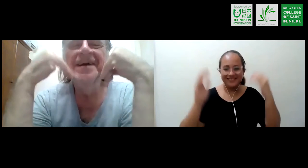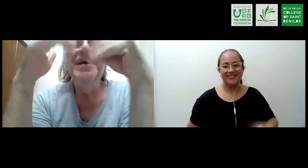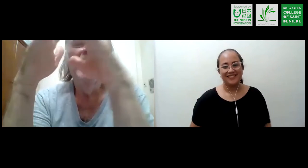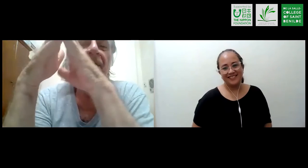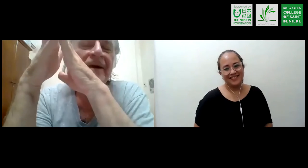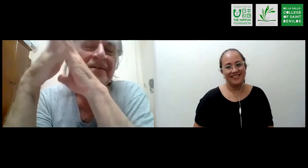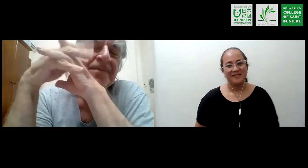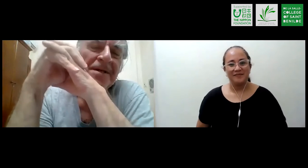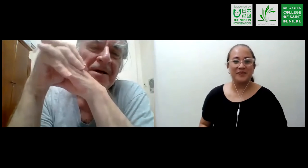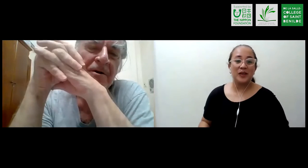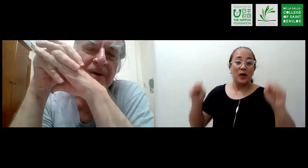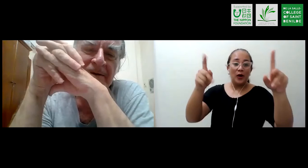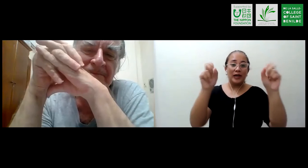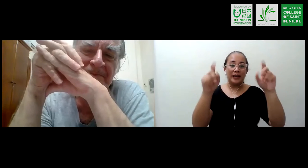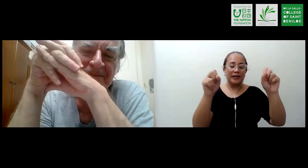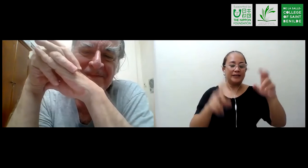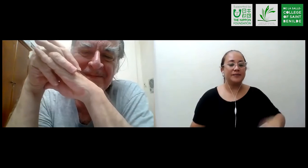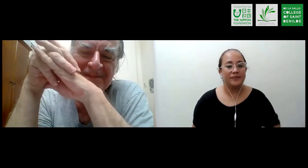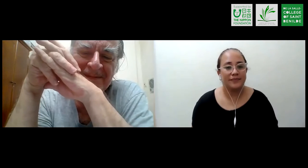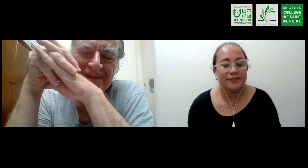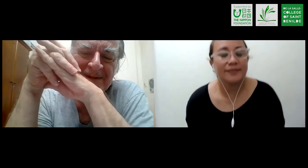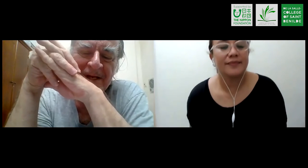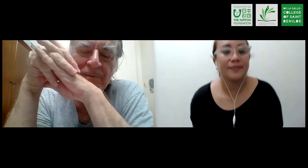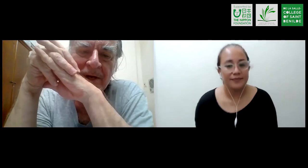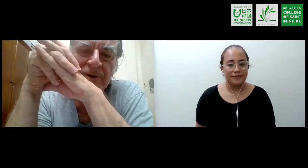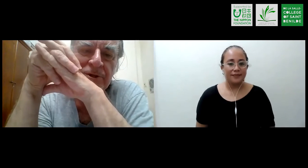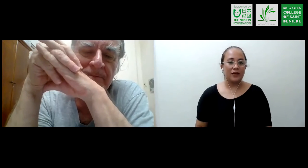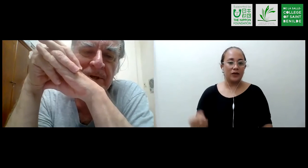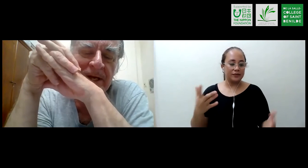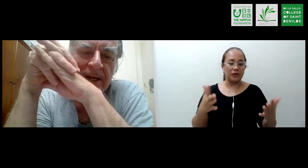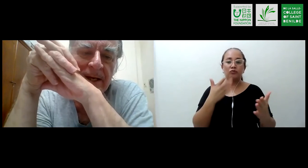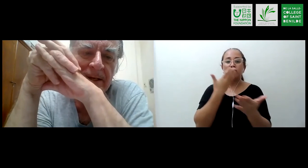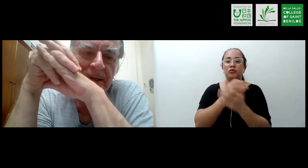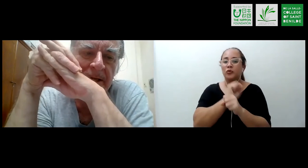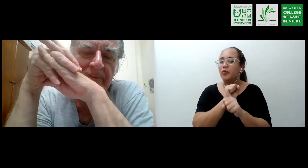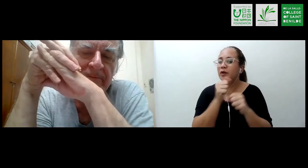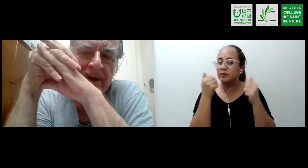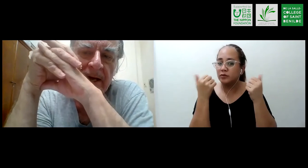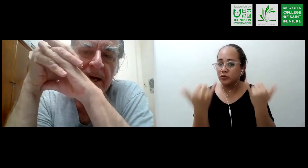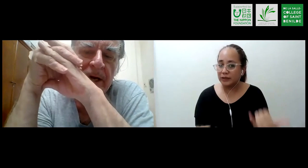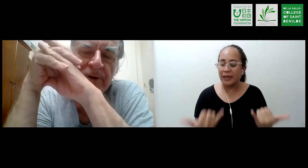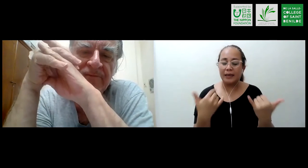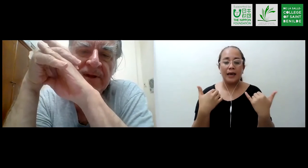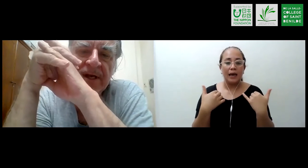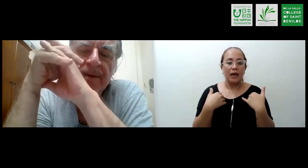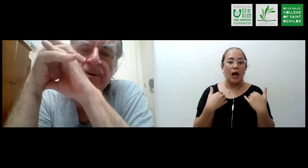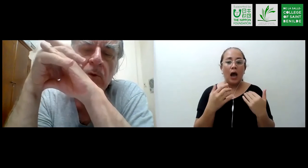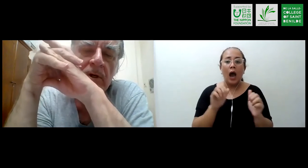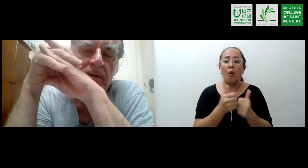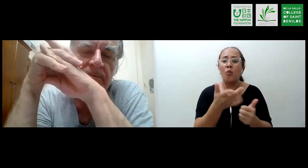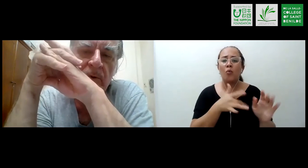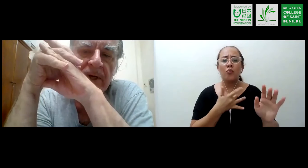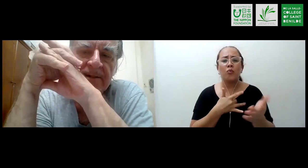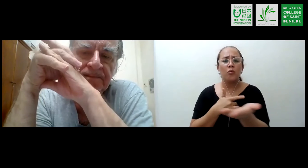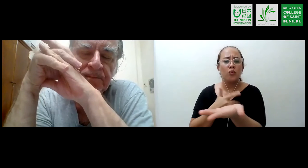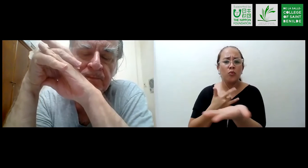Okay. All right. So anyway, good job today. And you have how are you feeling about the